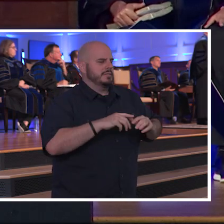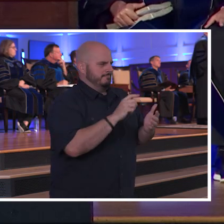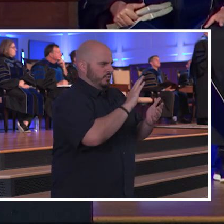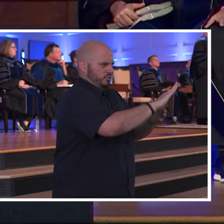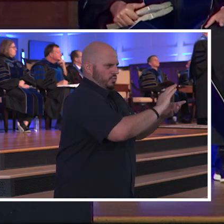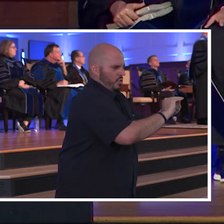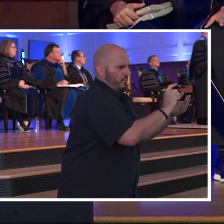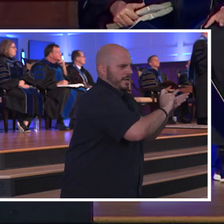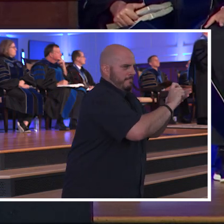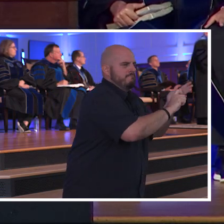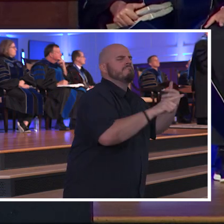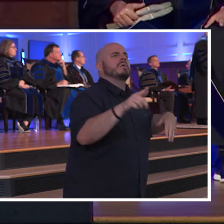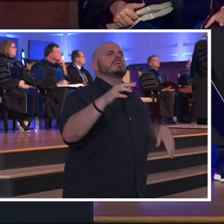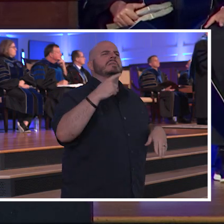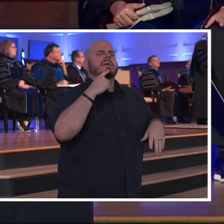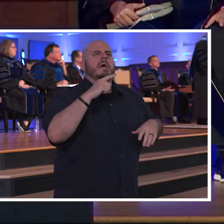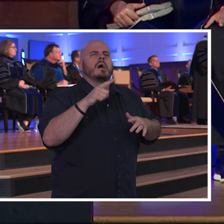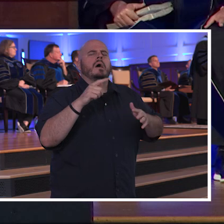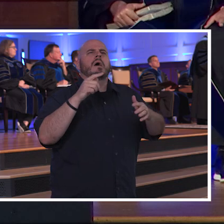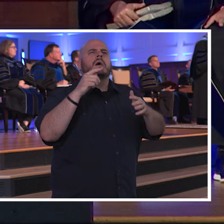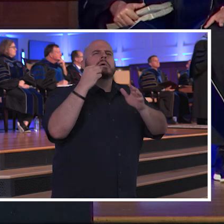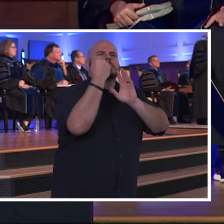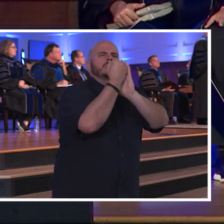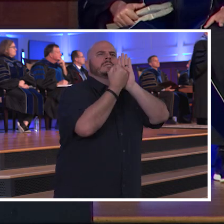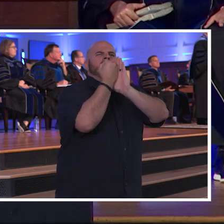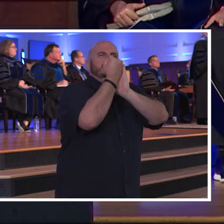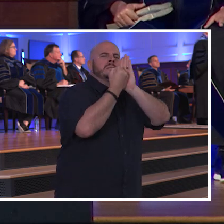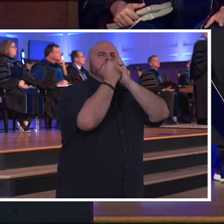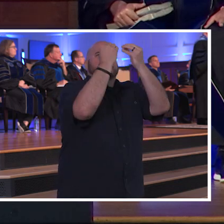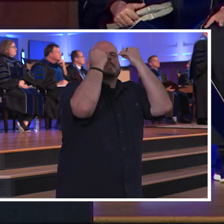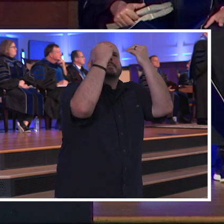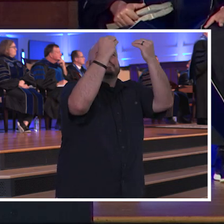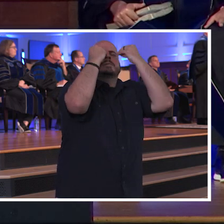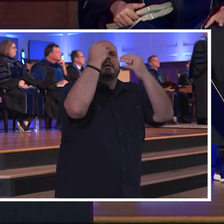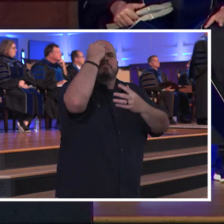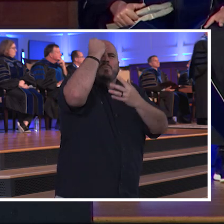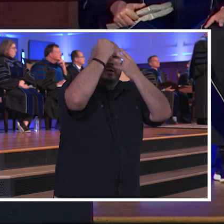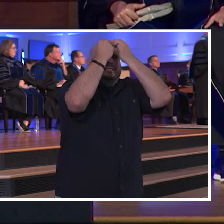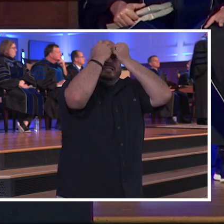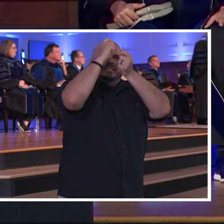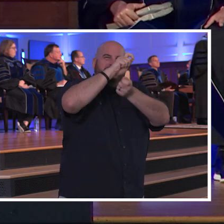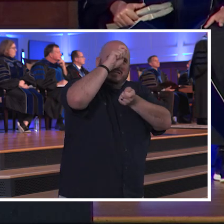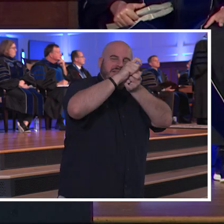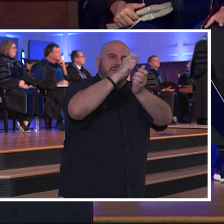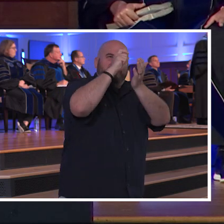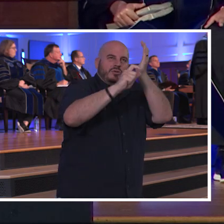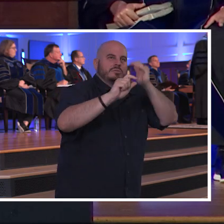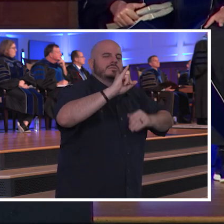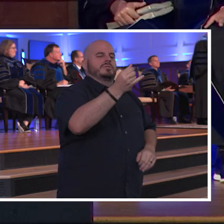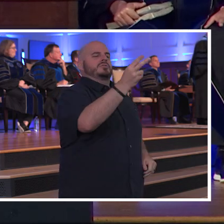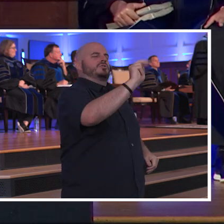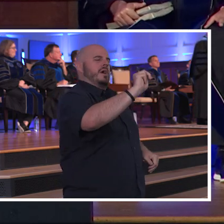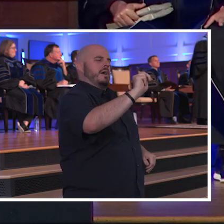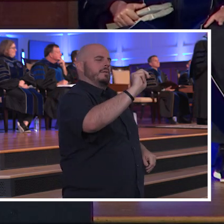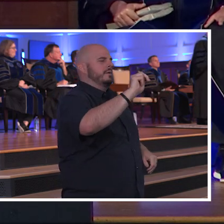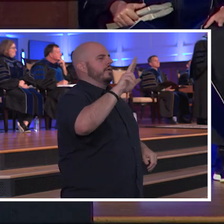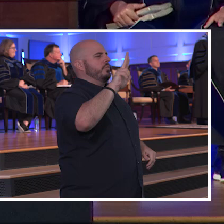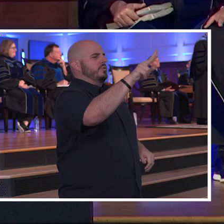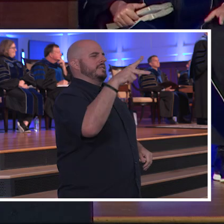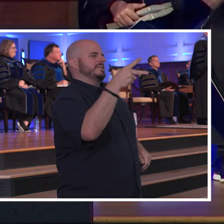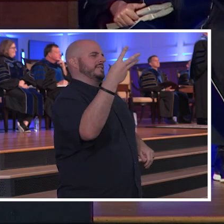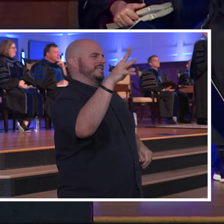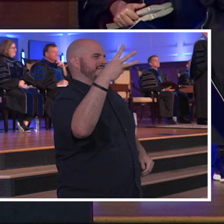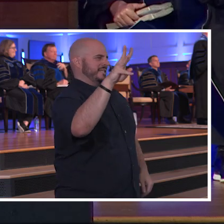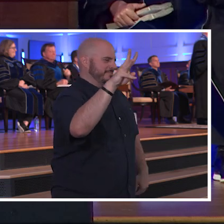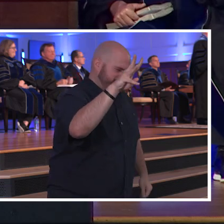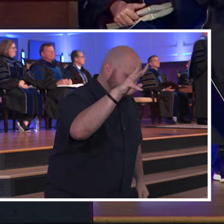particularly drilled in memorizing a particular verse, John chapter 3 and verse 16.